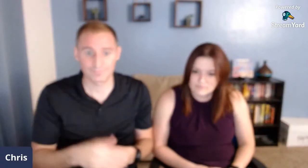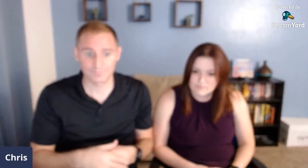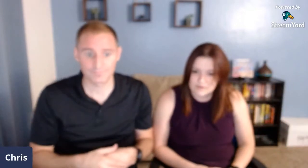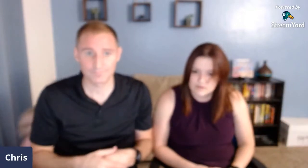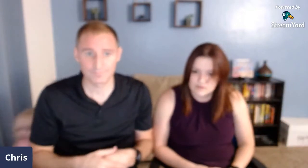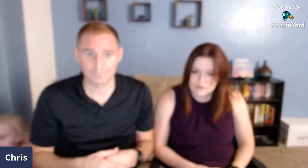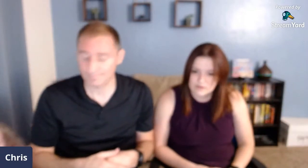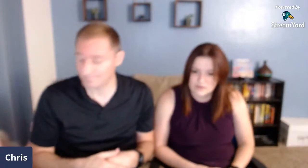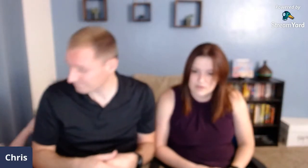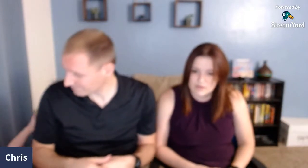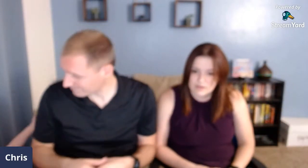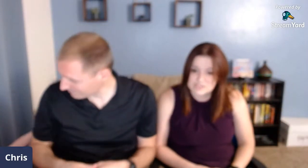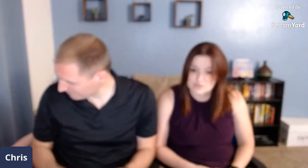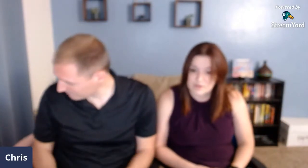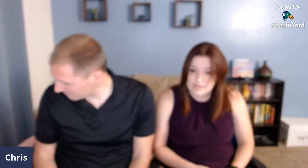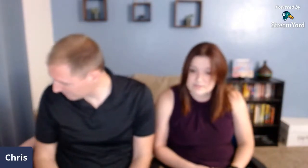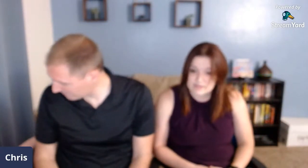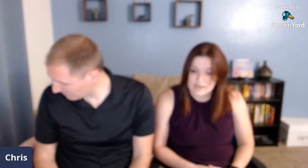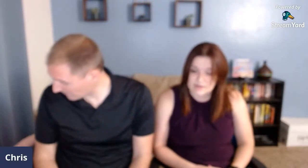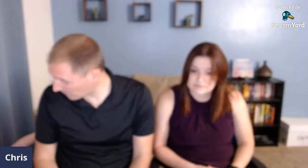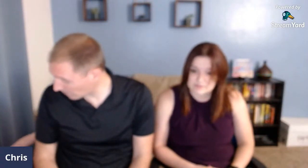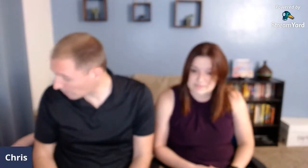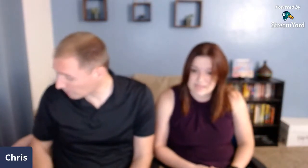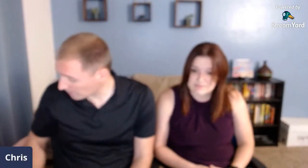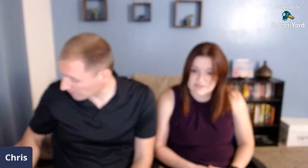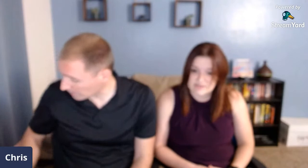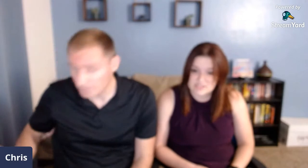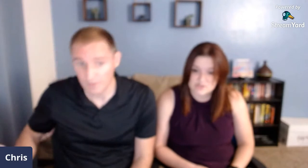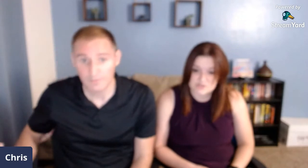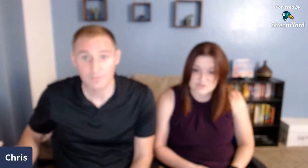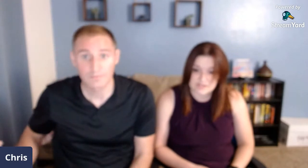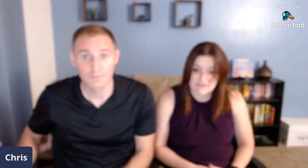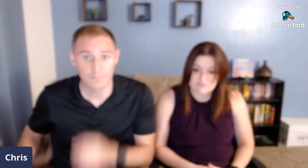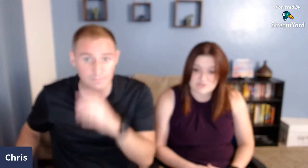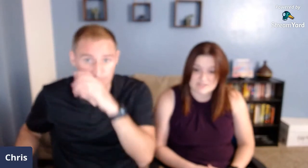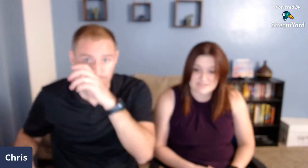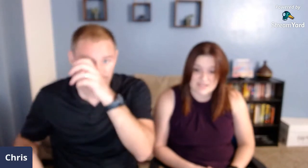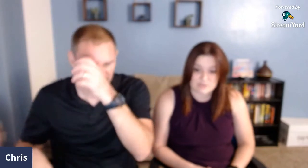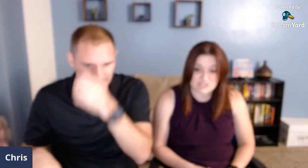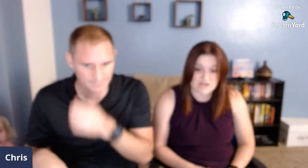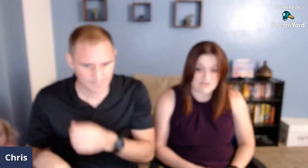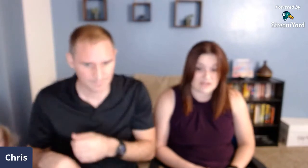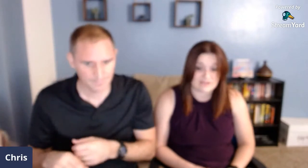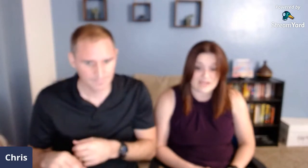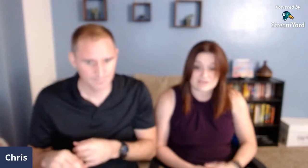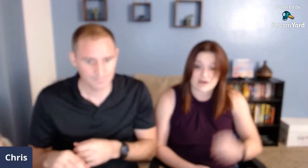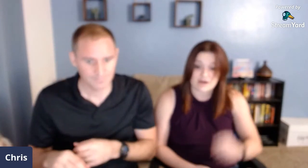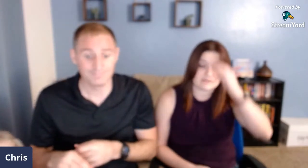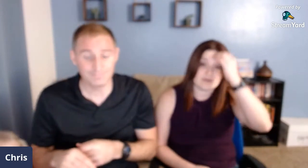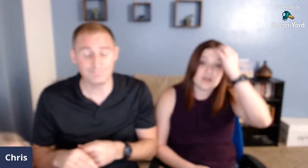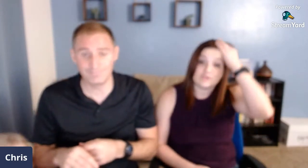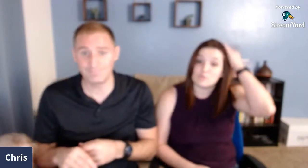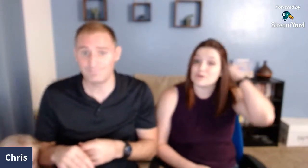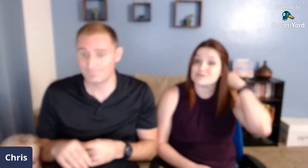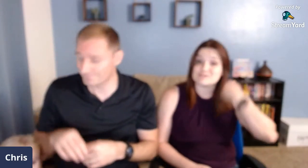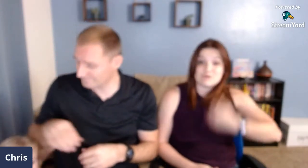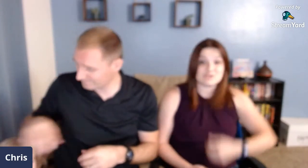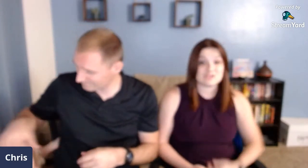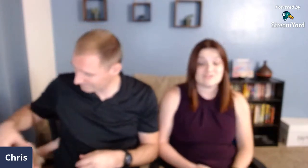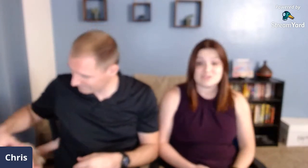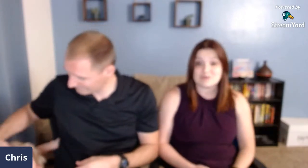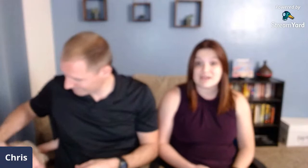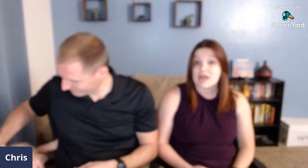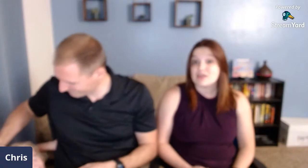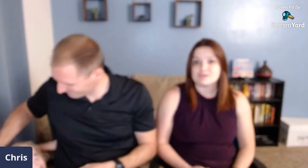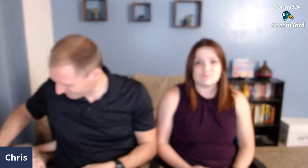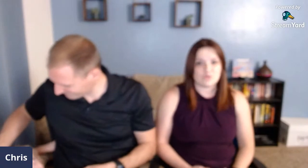Yeah. That's great. So I'm 17 years old and I've been doing sign language every day. That's awesome. The more you expose